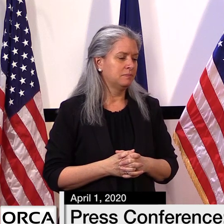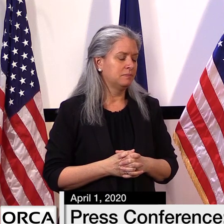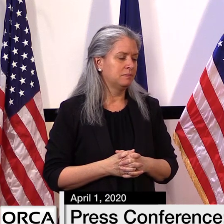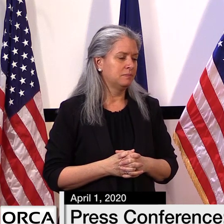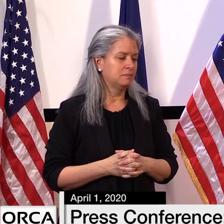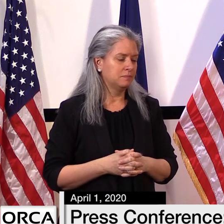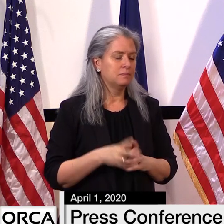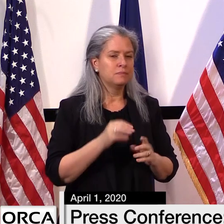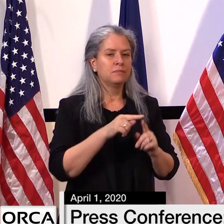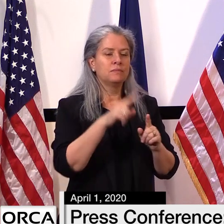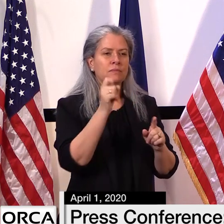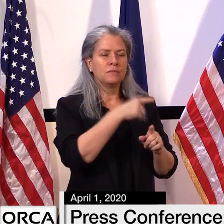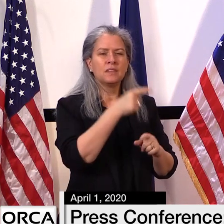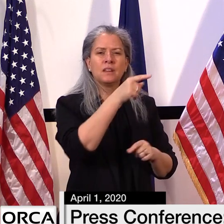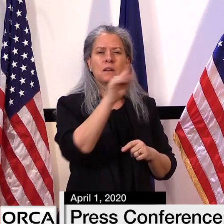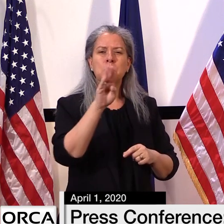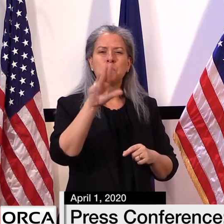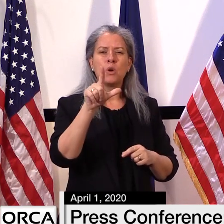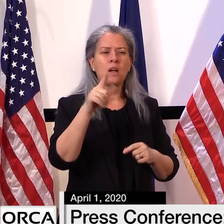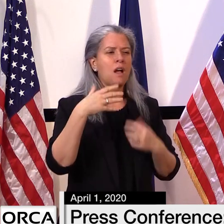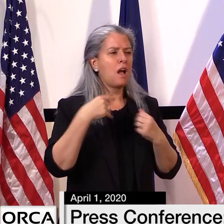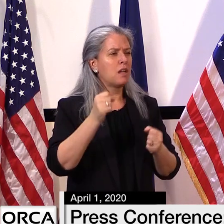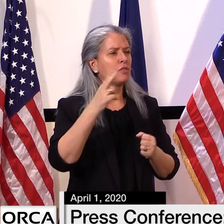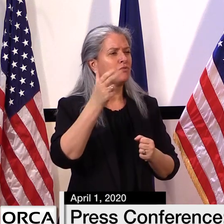about the broken health and rehab issue?